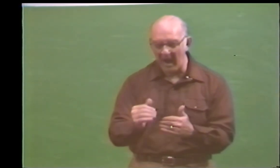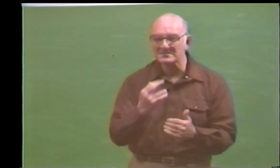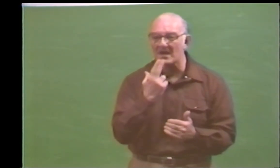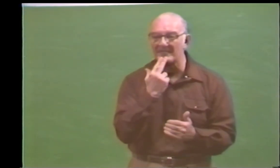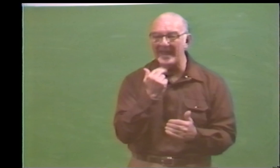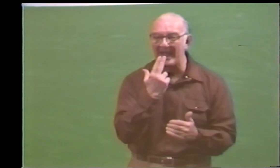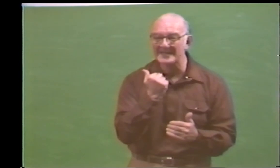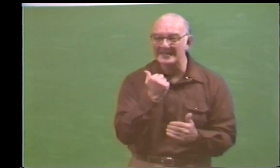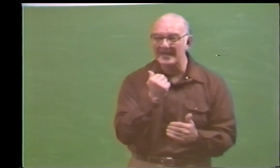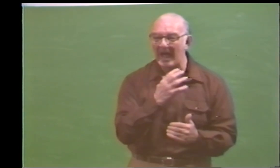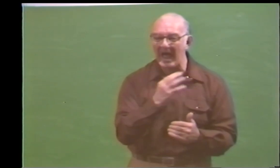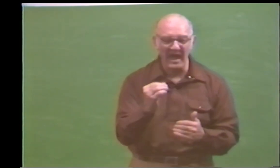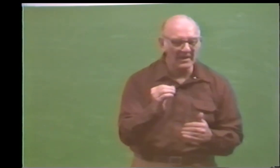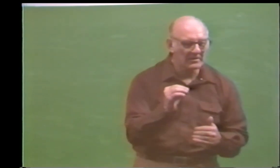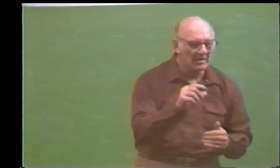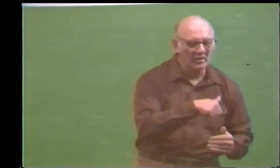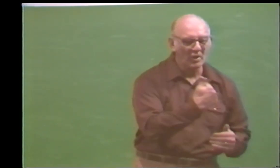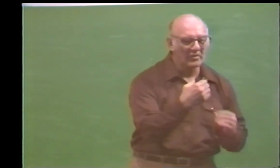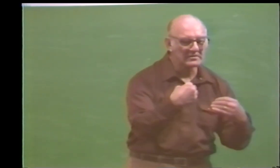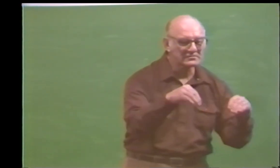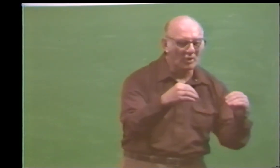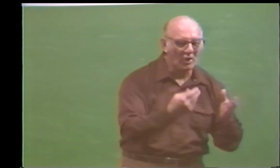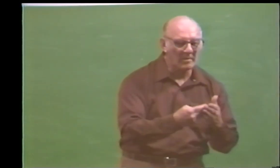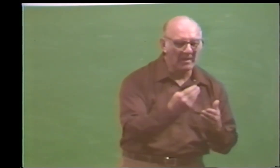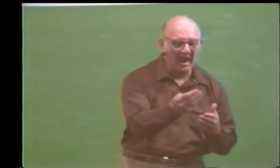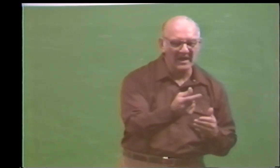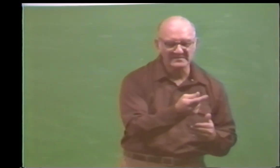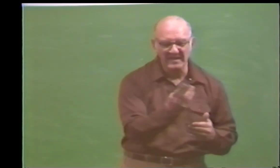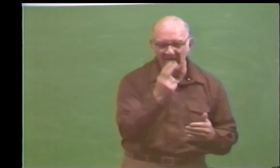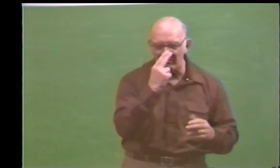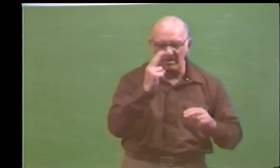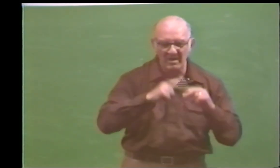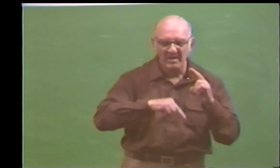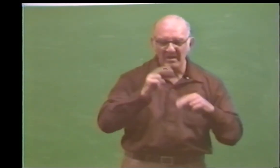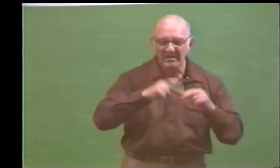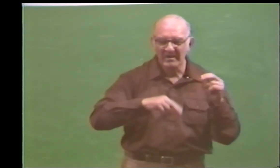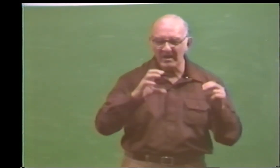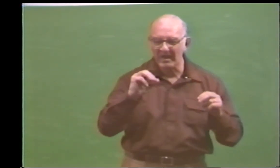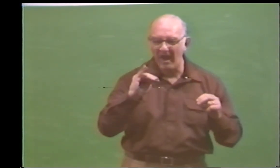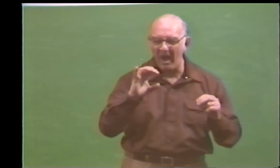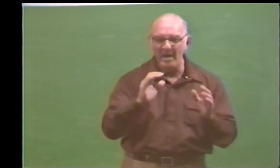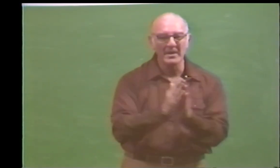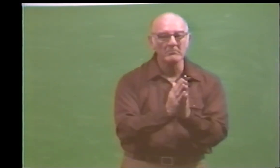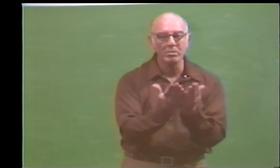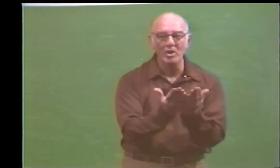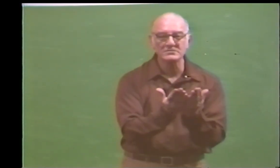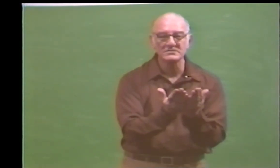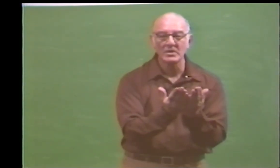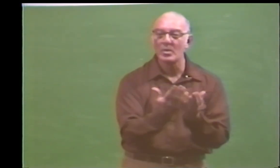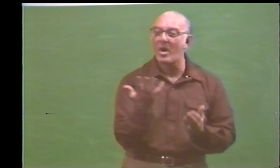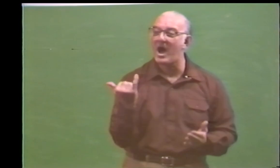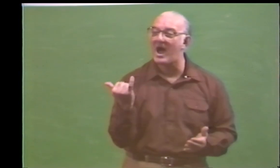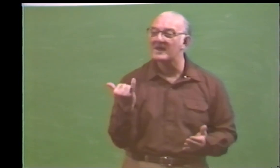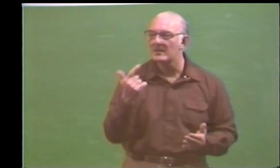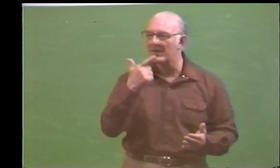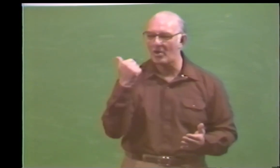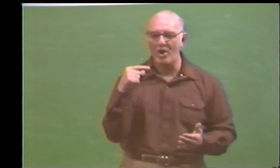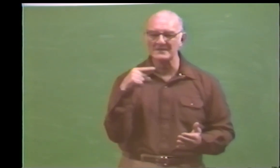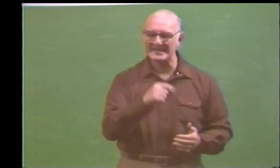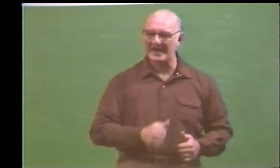of candy, and another store buys several comic books. Why? Because he